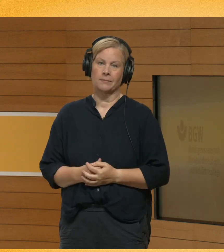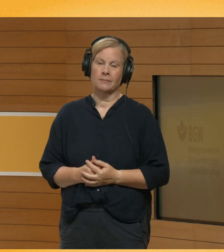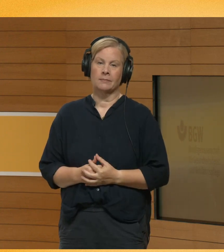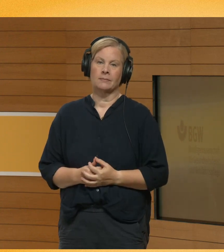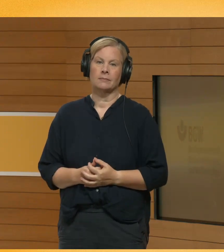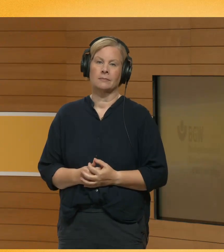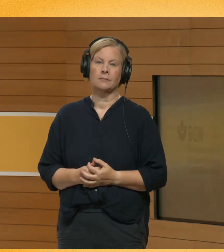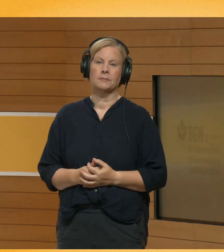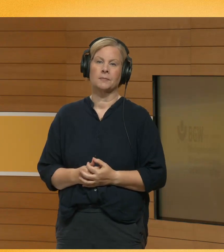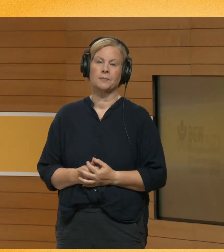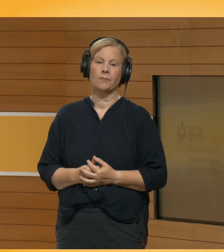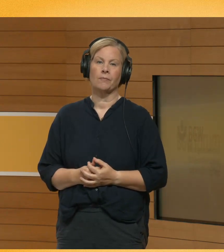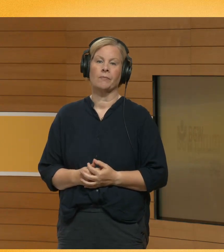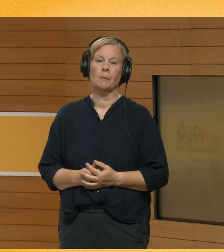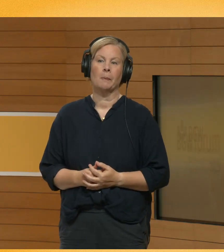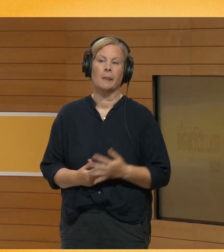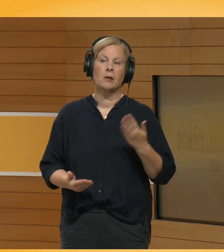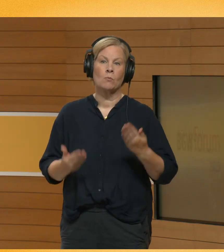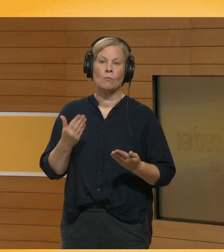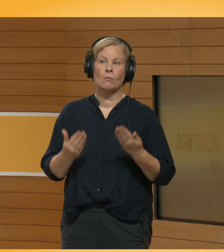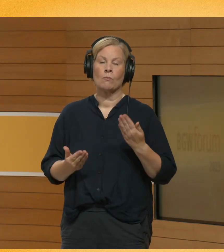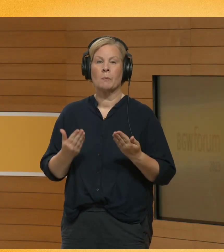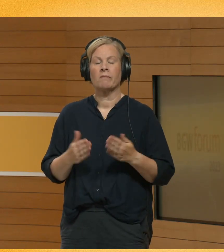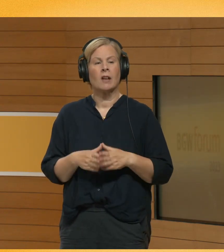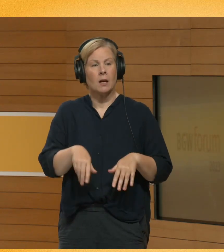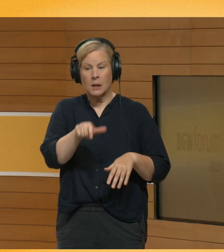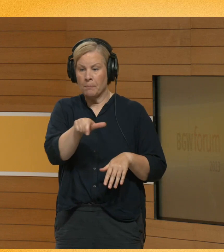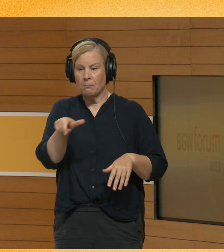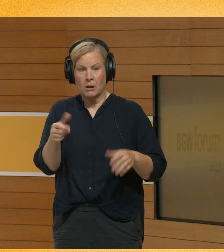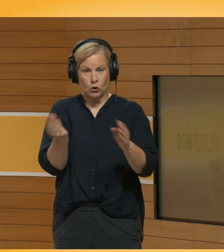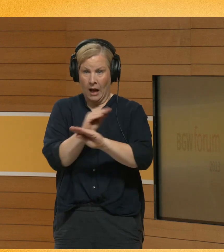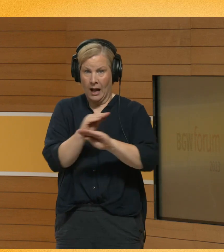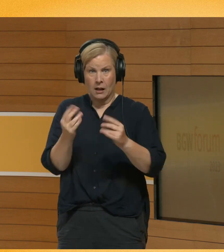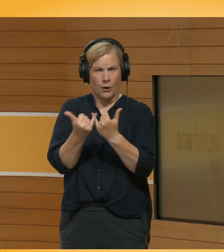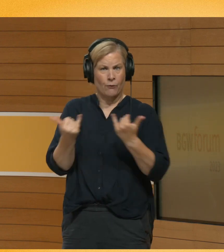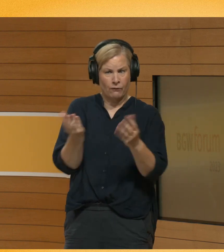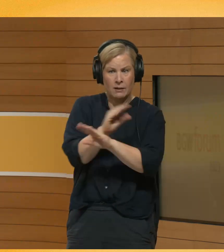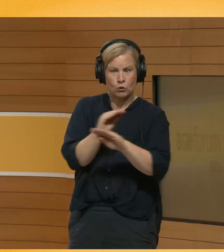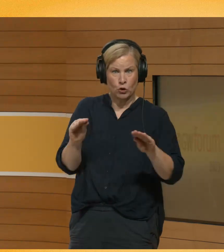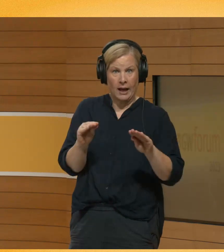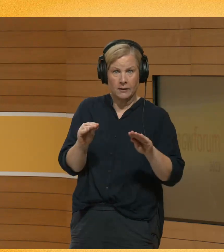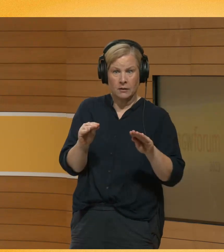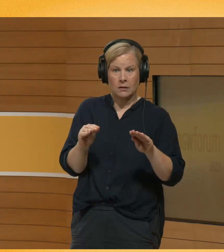and how was it perceived? Did you felt there was a kind of resistance coming from the staff?